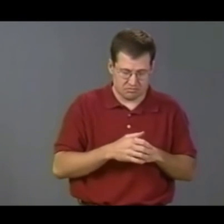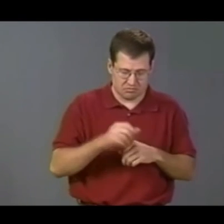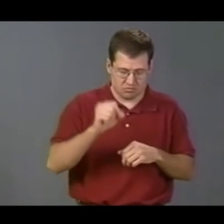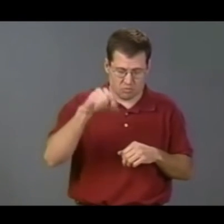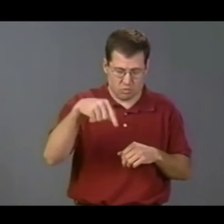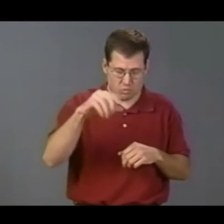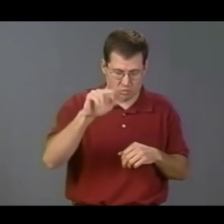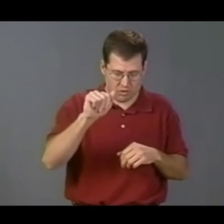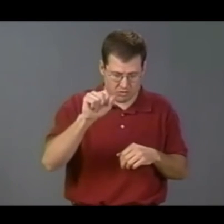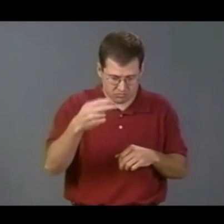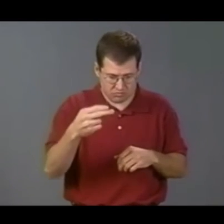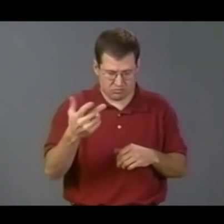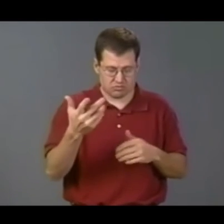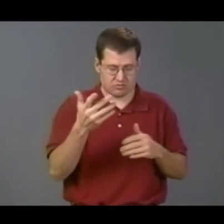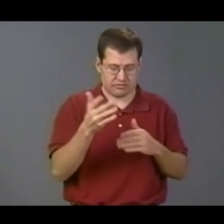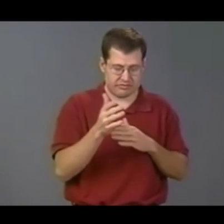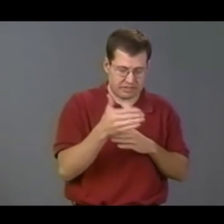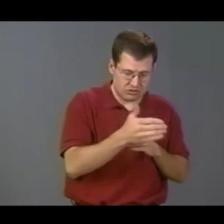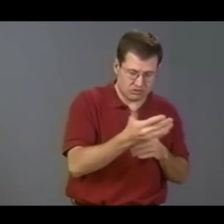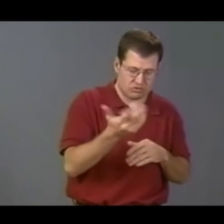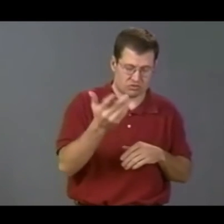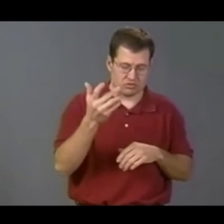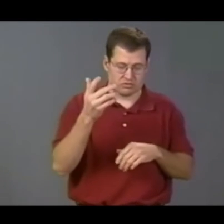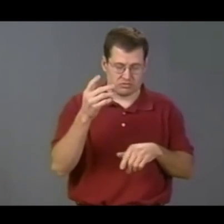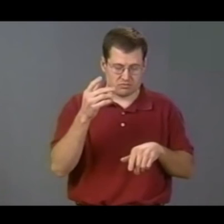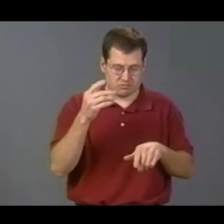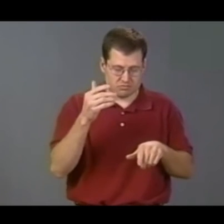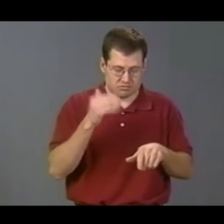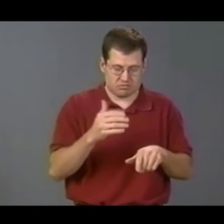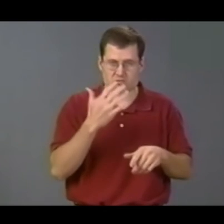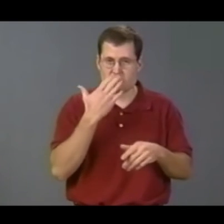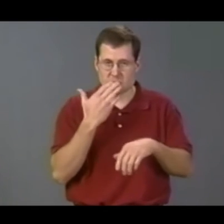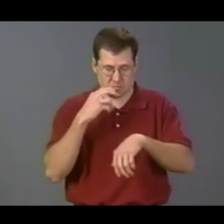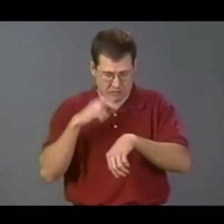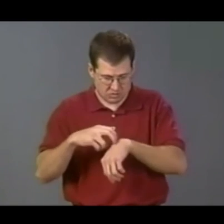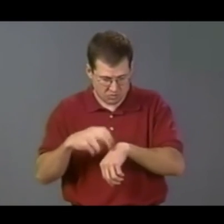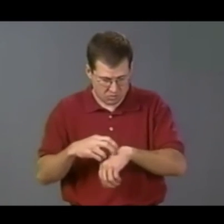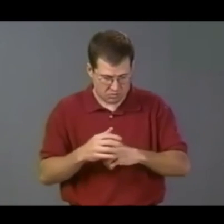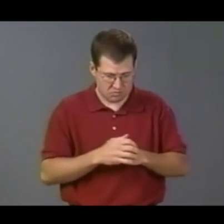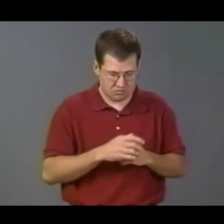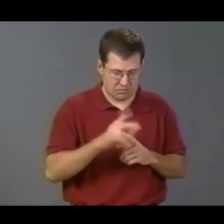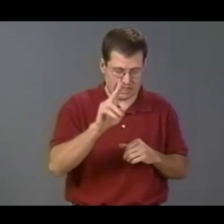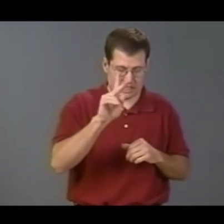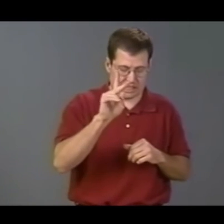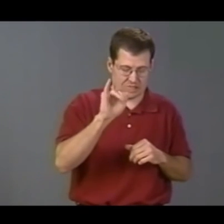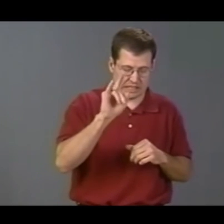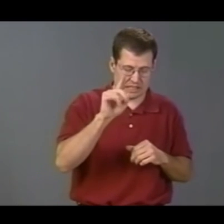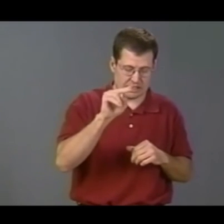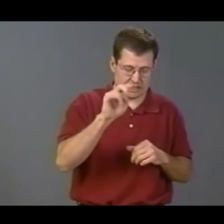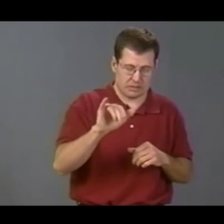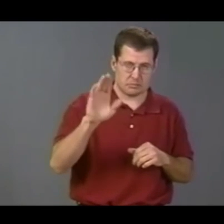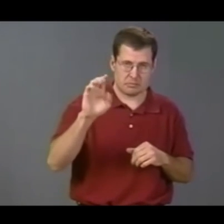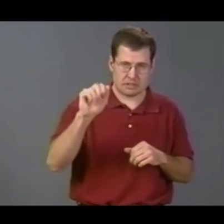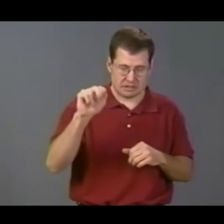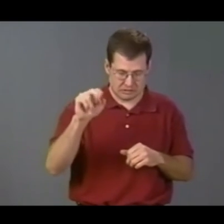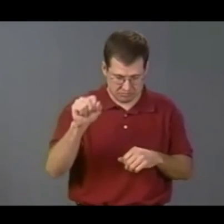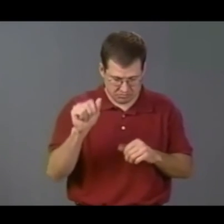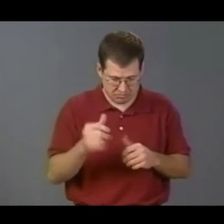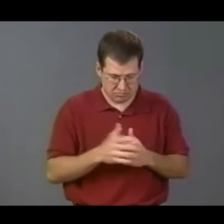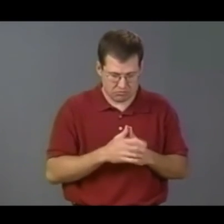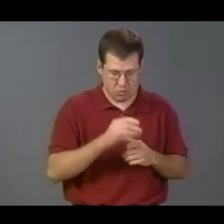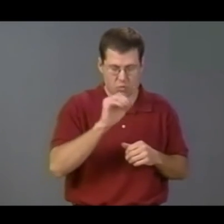cheese, chicken, eggs, squash, fish, sweet potato,